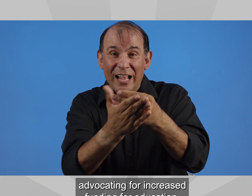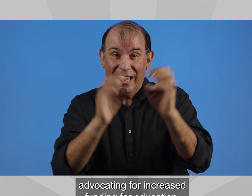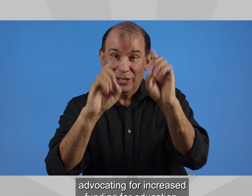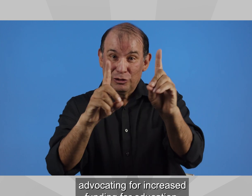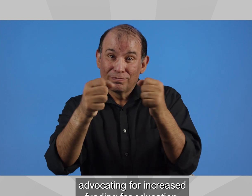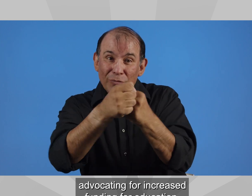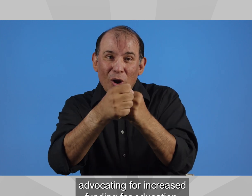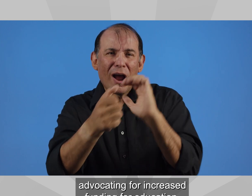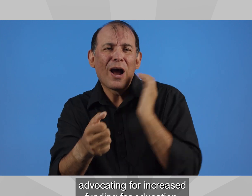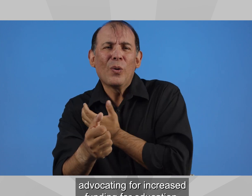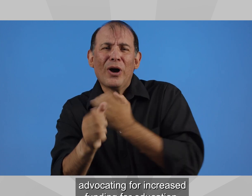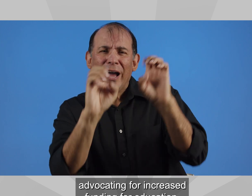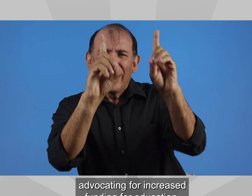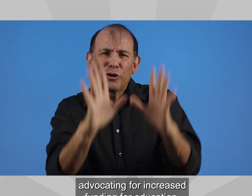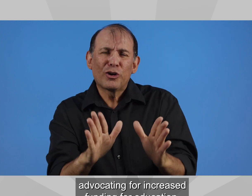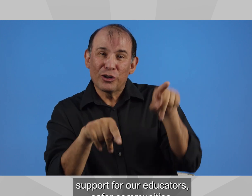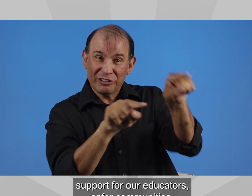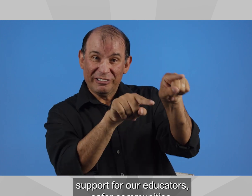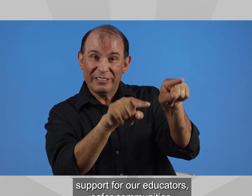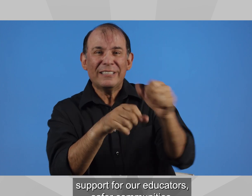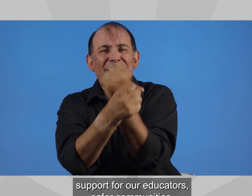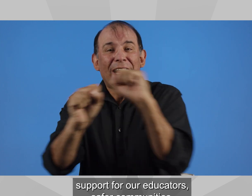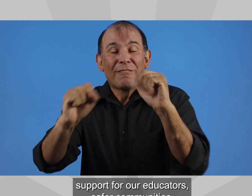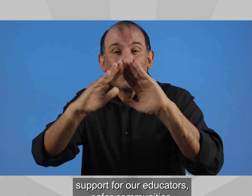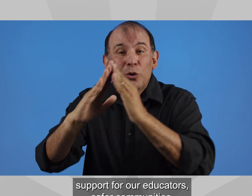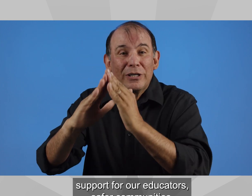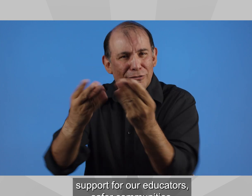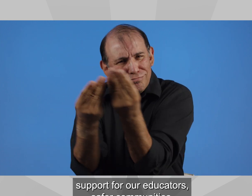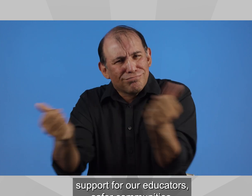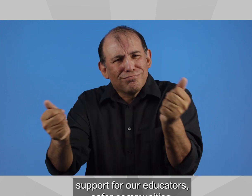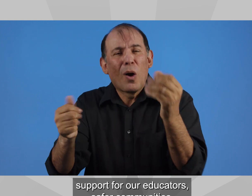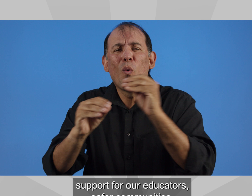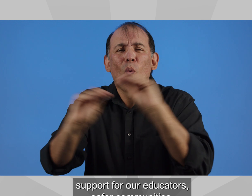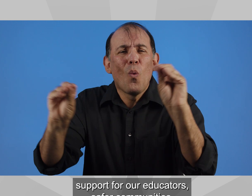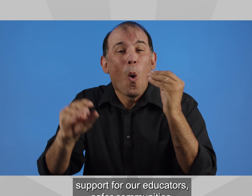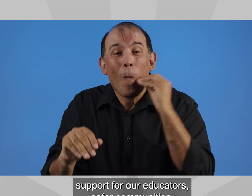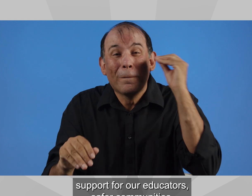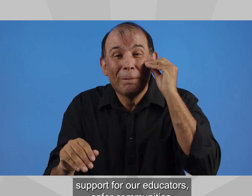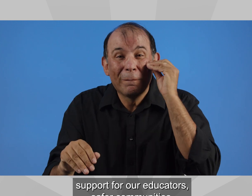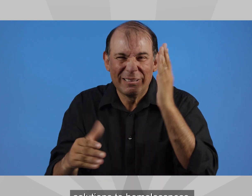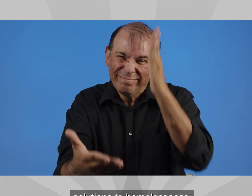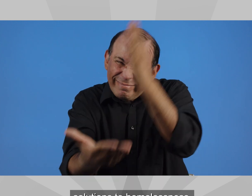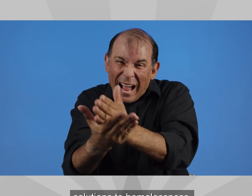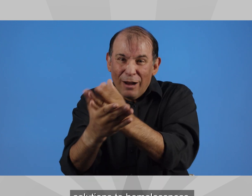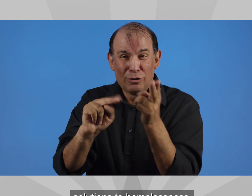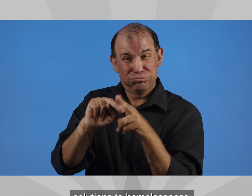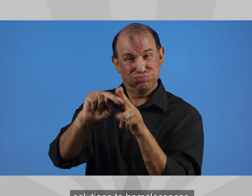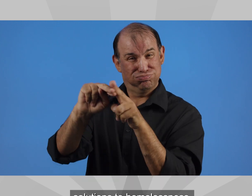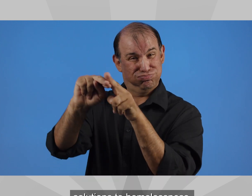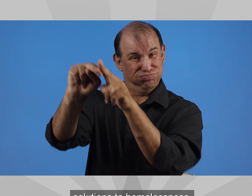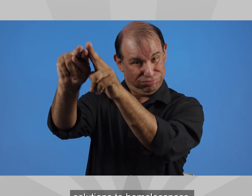advocating for increased funding for education, support for our educators, safer communities, solutions